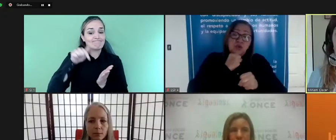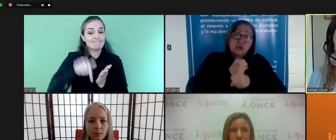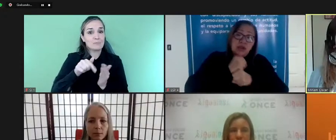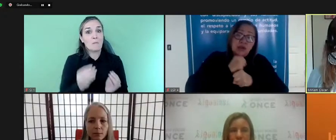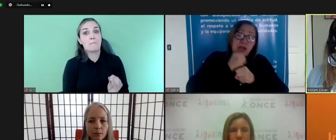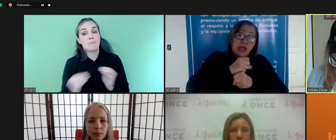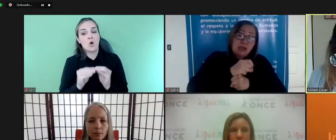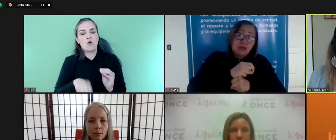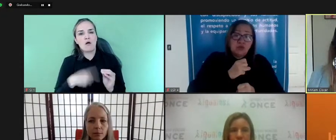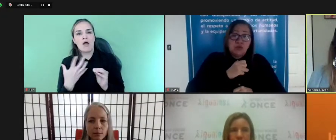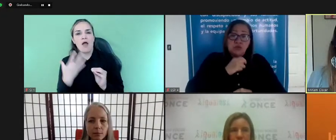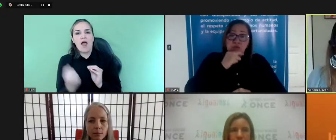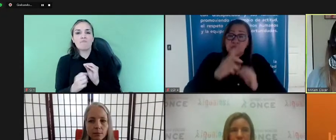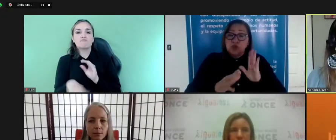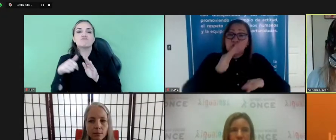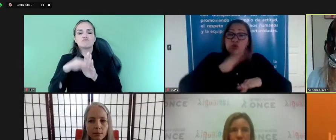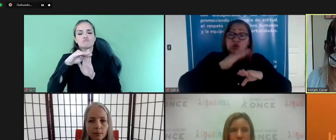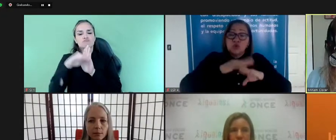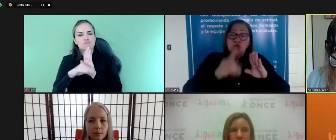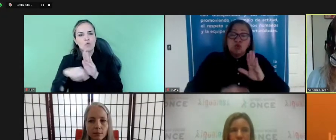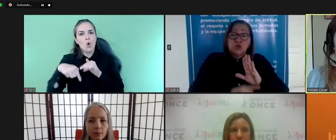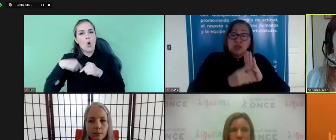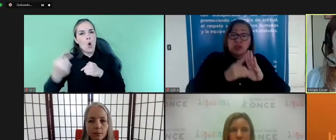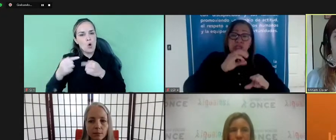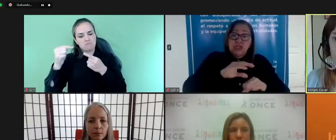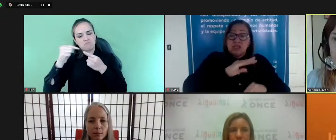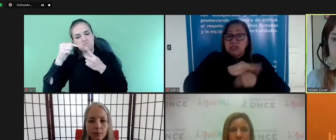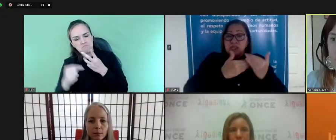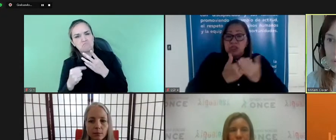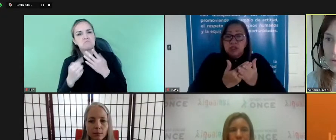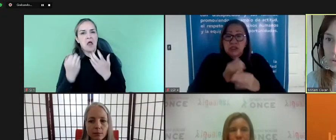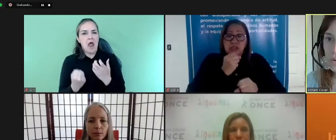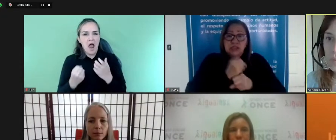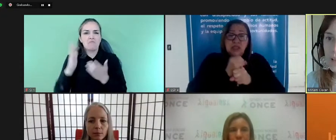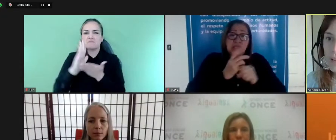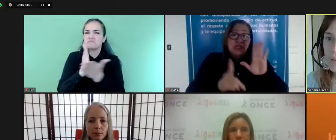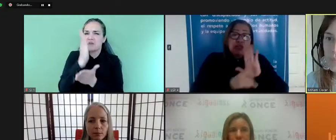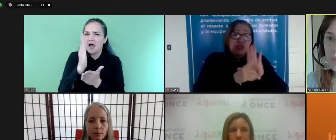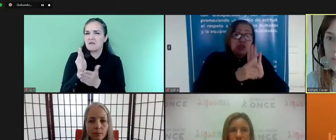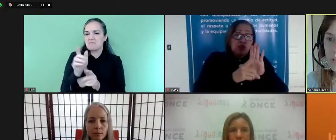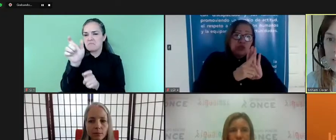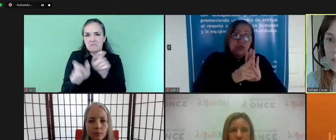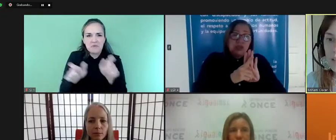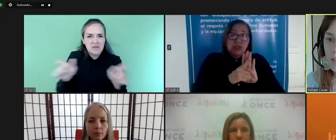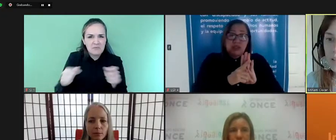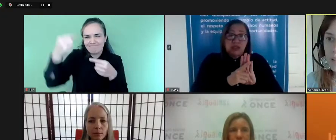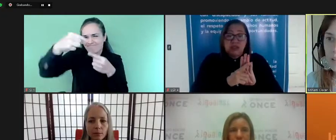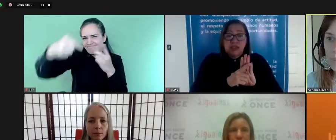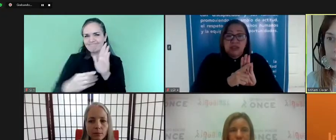also decreasing we're working on them on the statute of the agency on